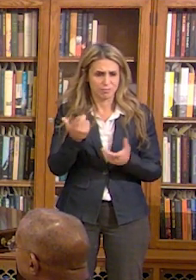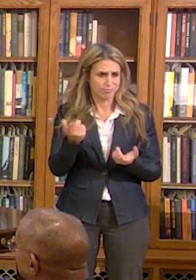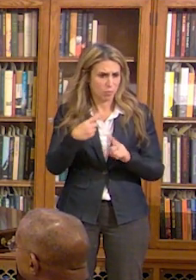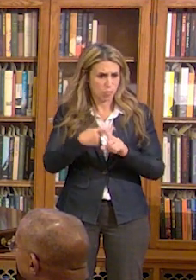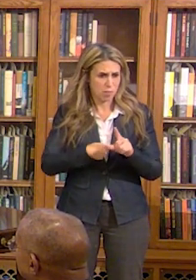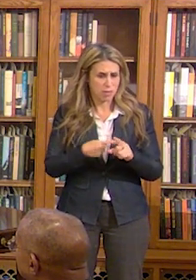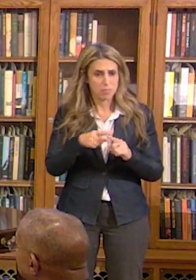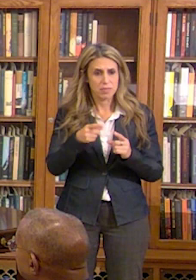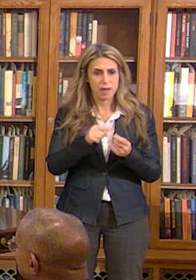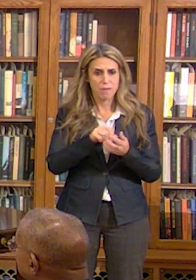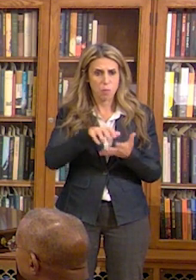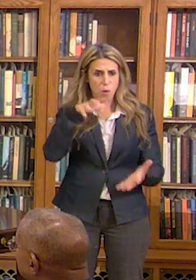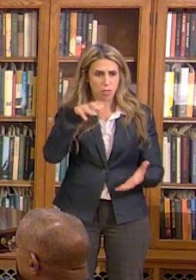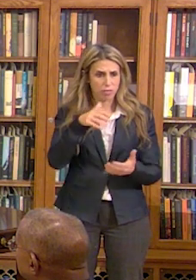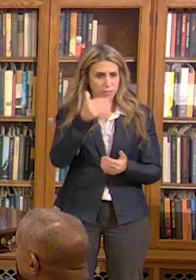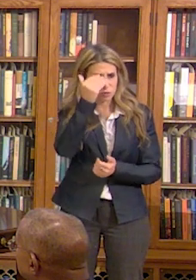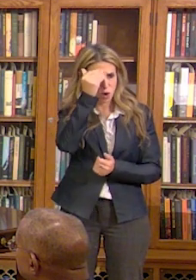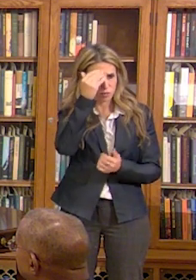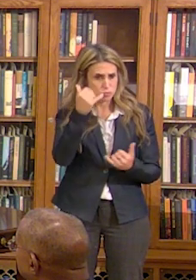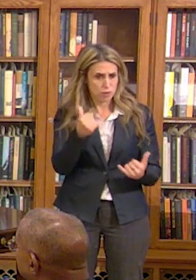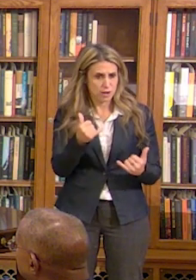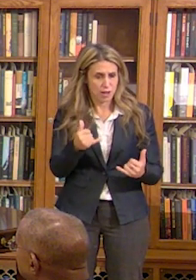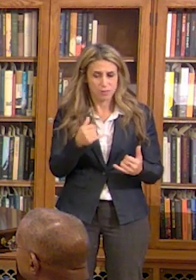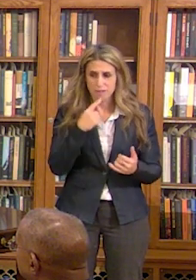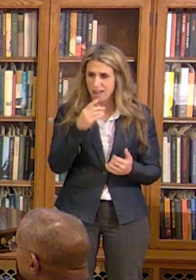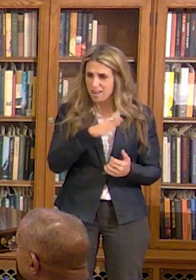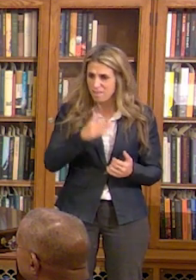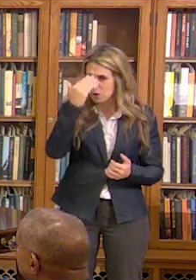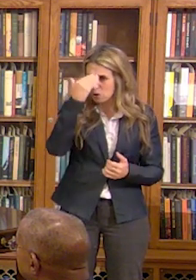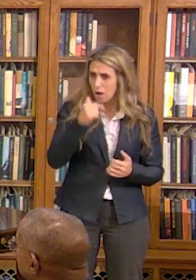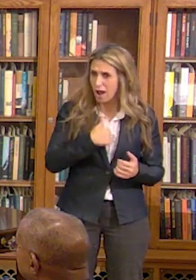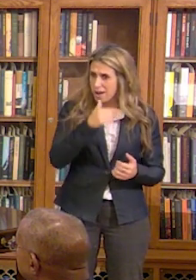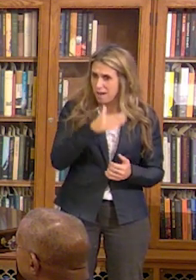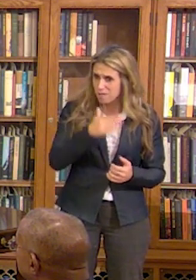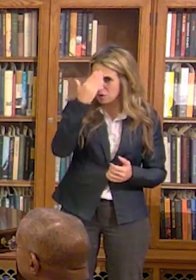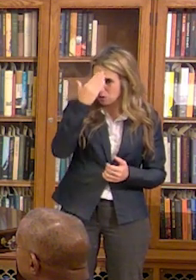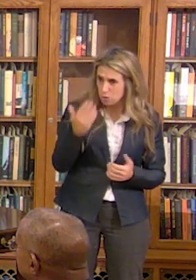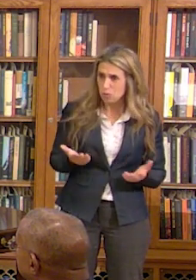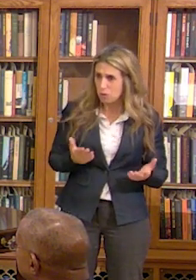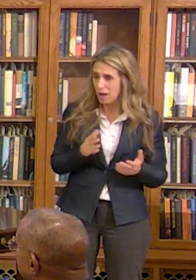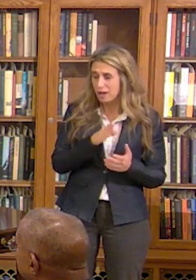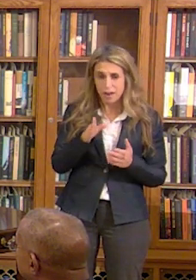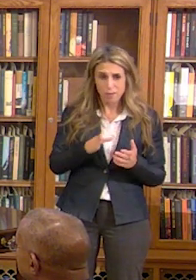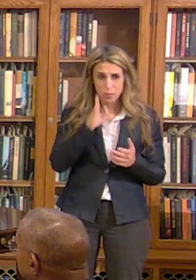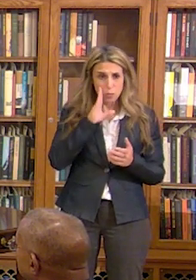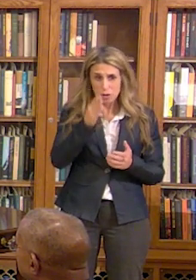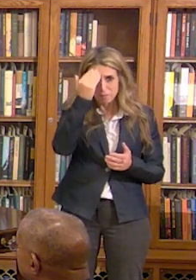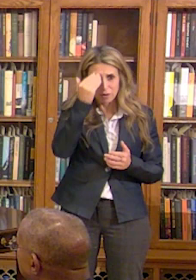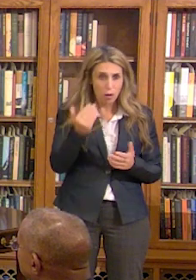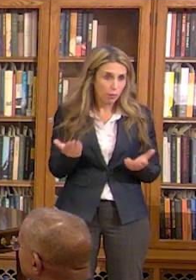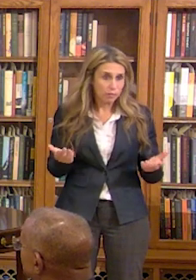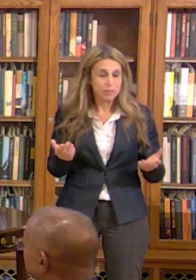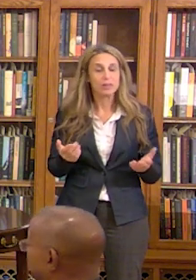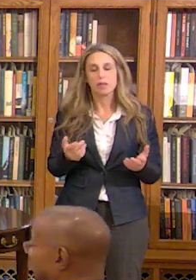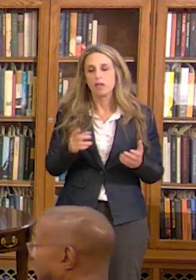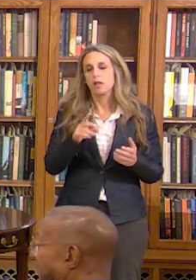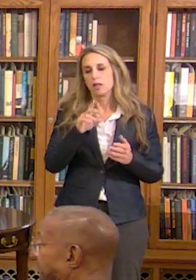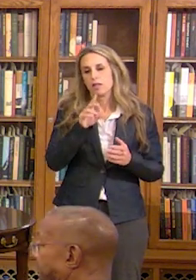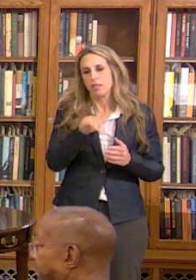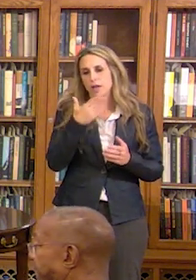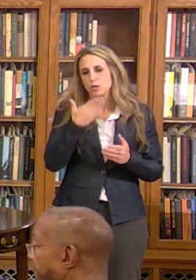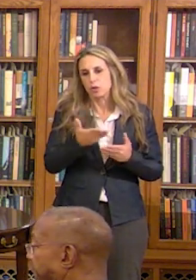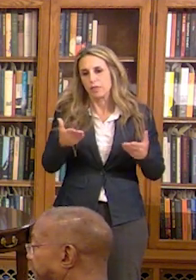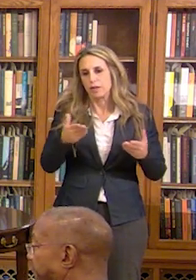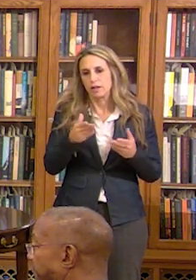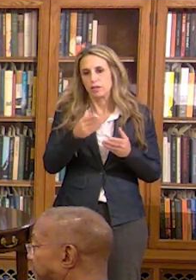a a wealth of knowledge right now that they keep saying I never knew and I would not have known so I I think that that's the good thing that they can